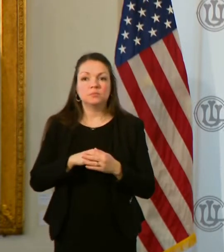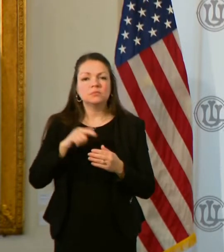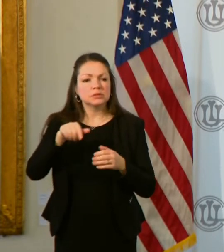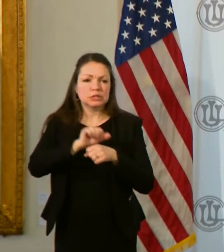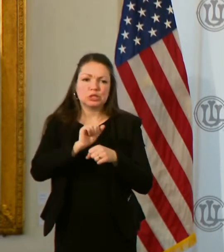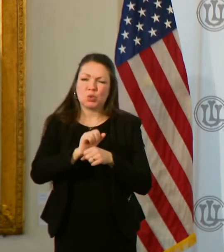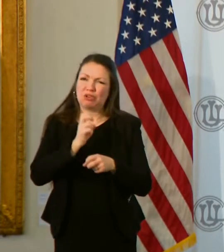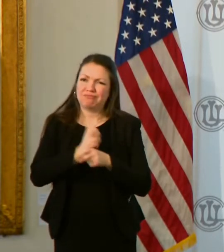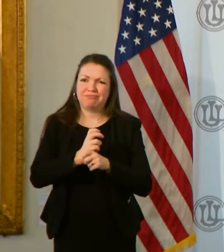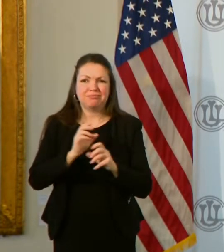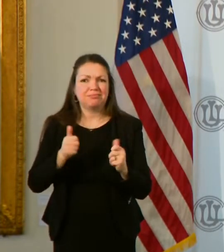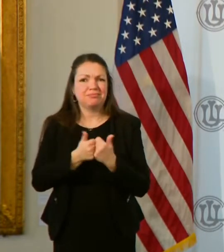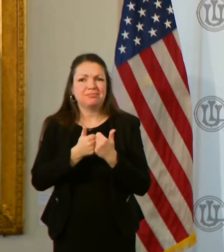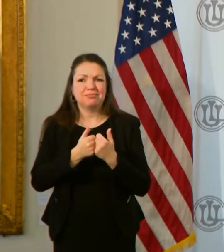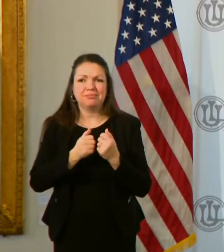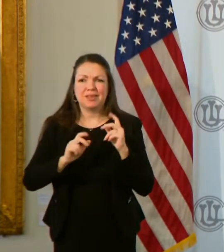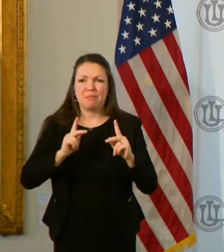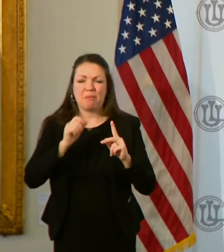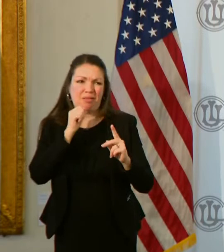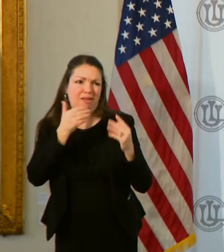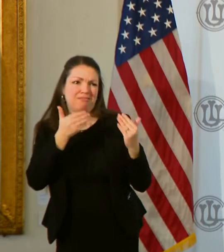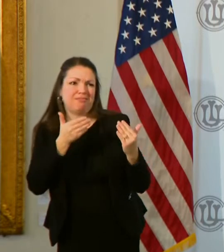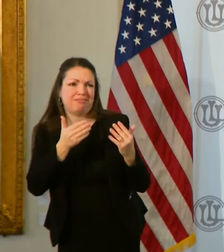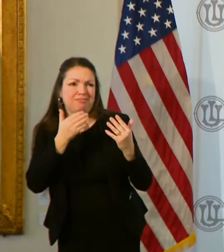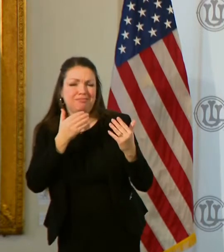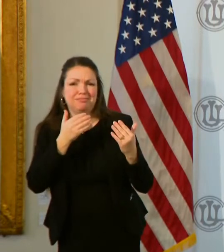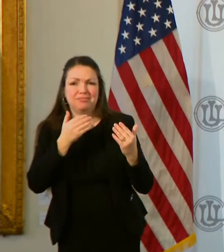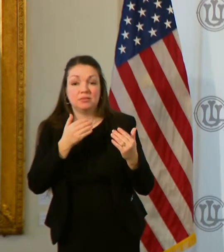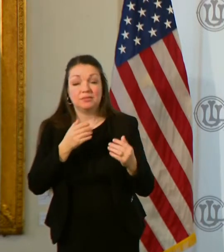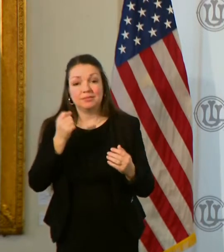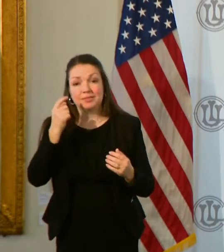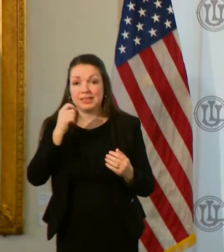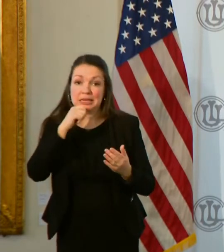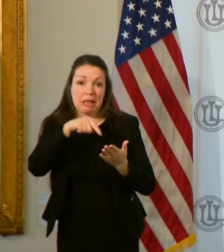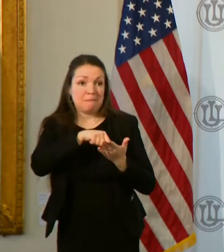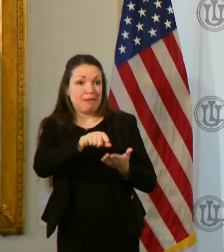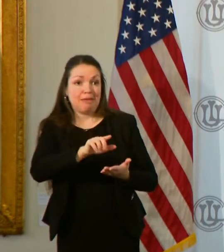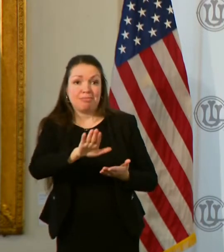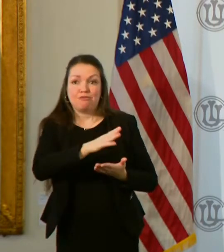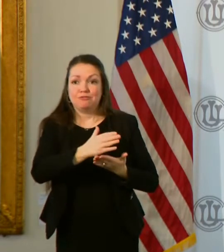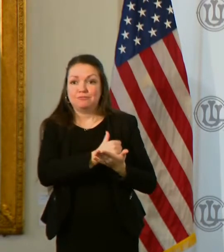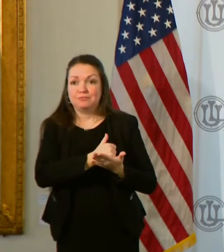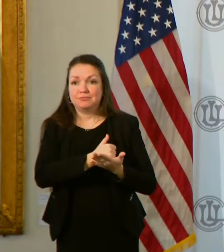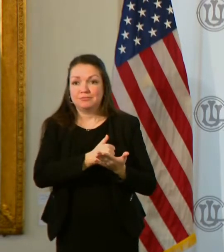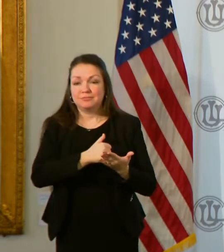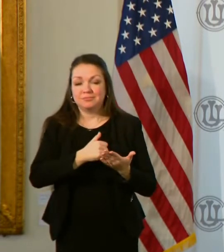work, and we certainly don't pay them what they deserve.